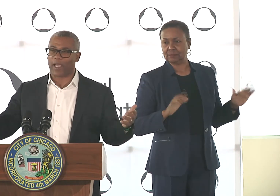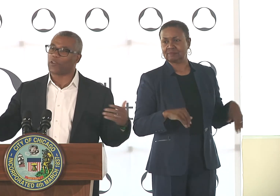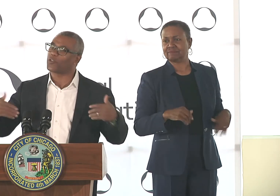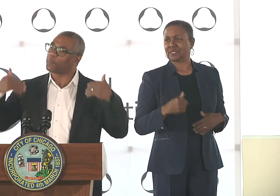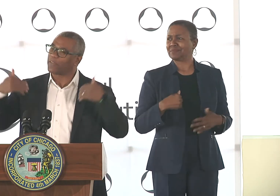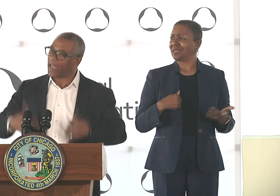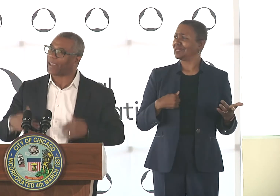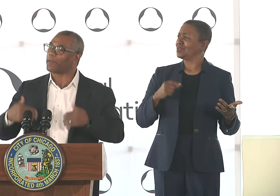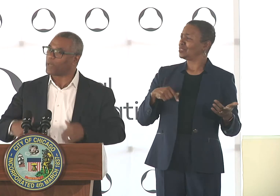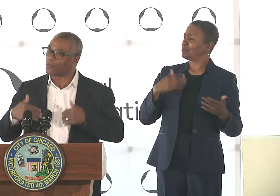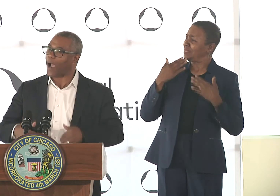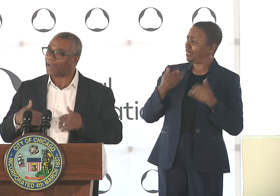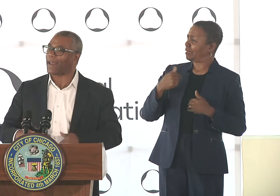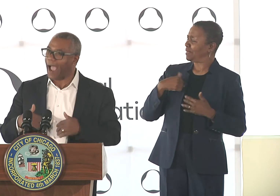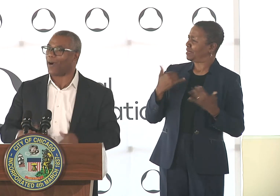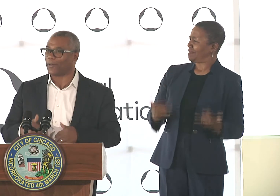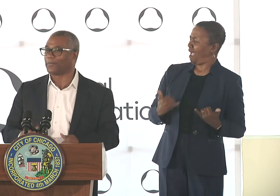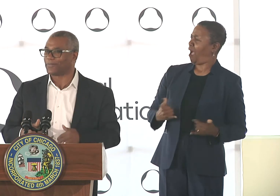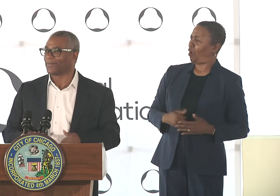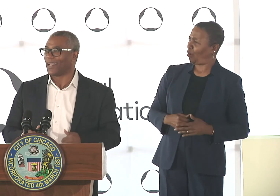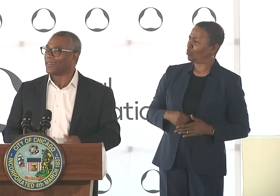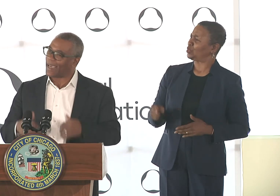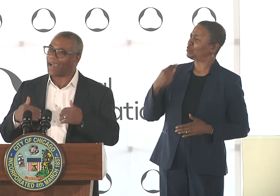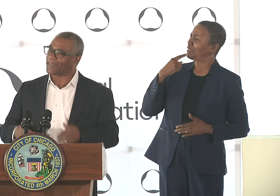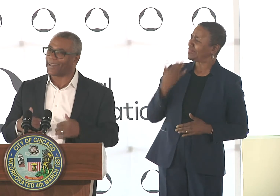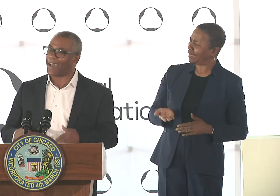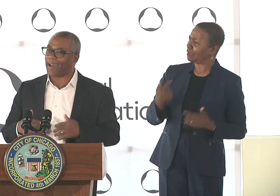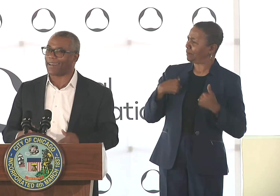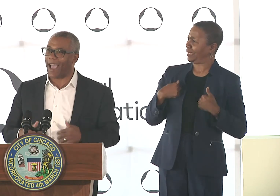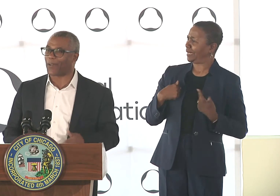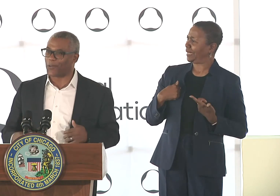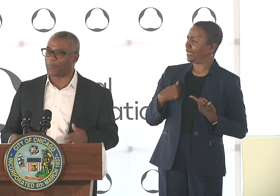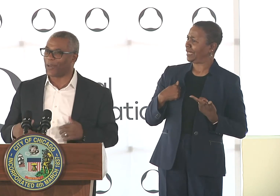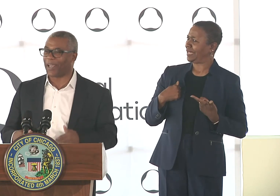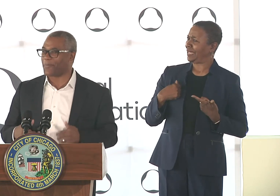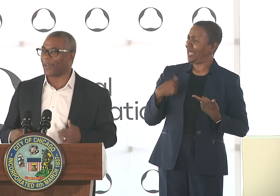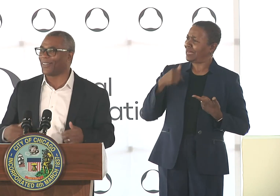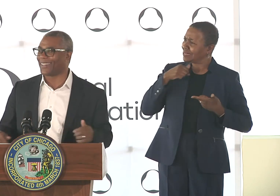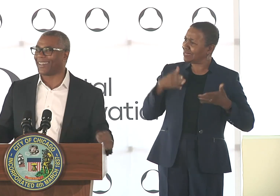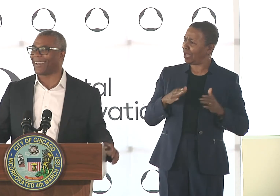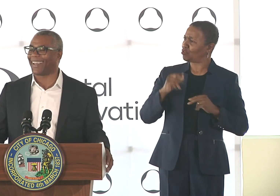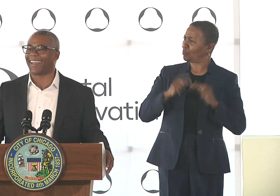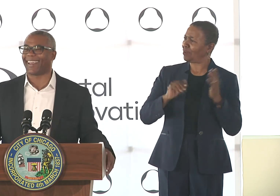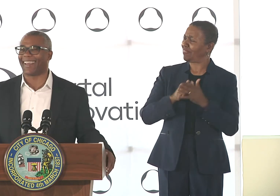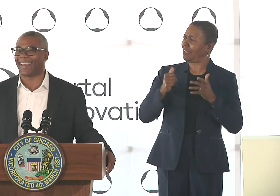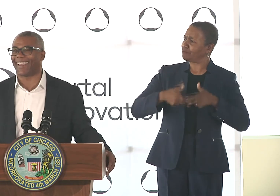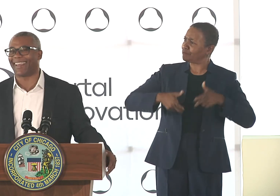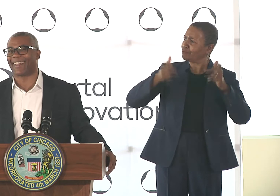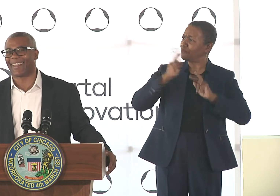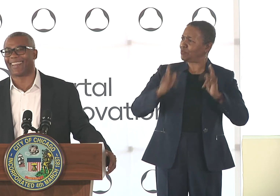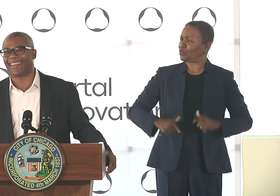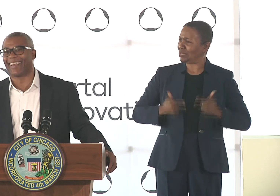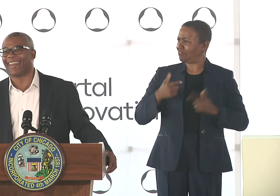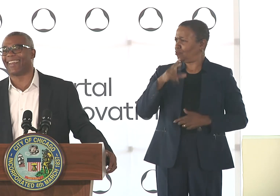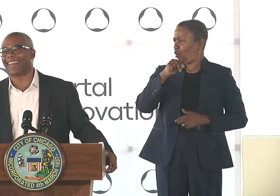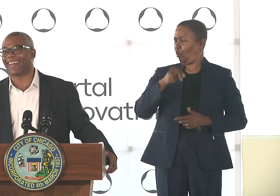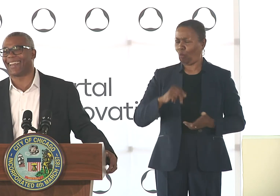like, man, you should be thanking me right now that I did not allow you to build that